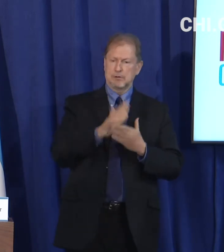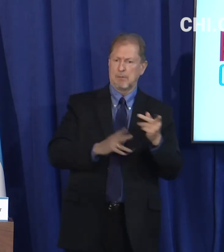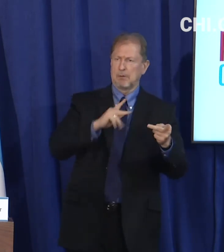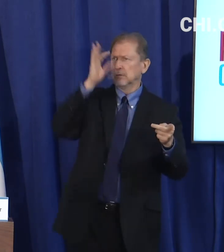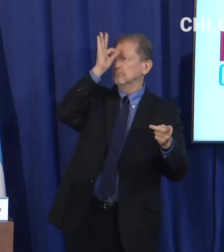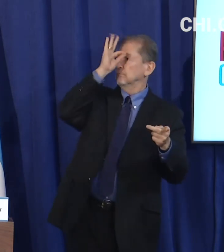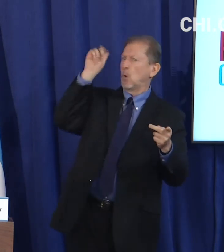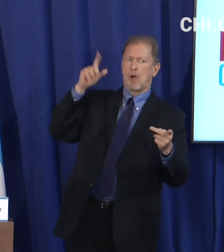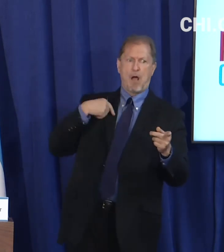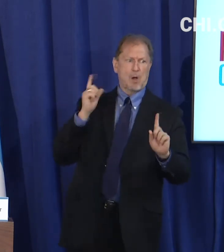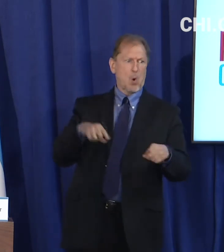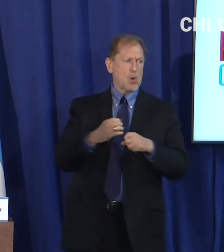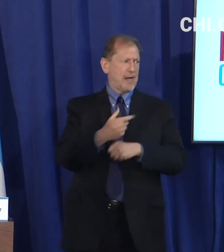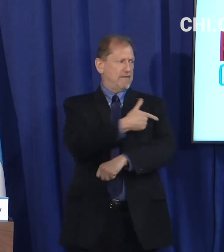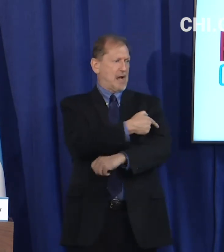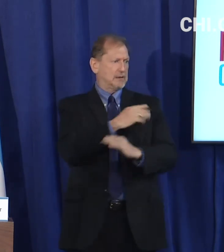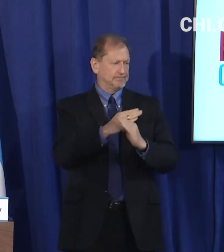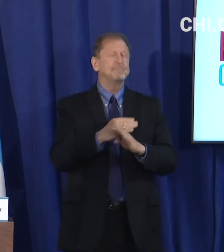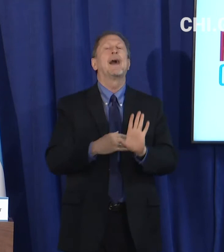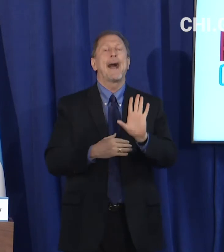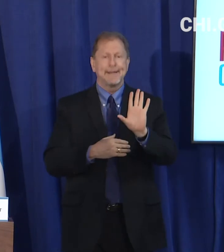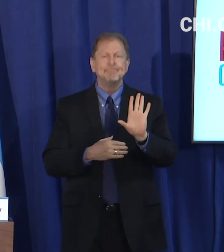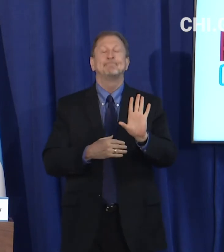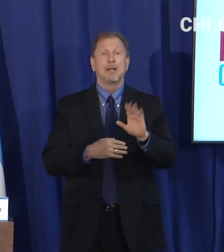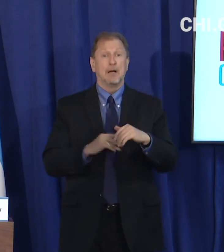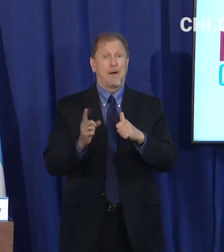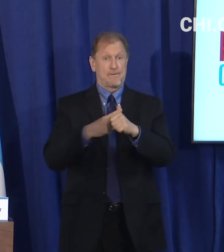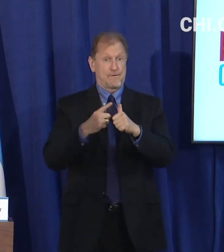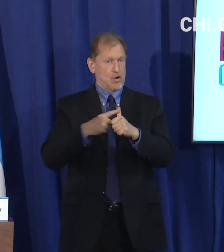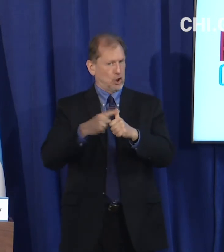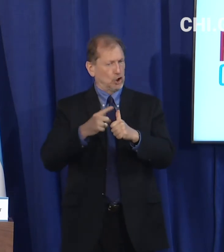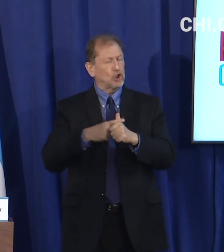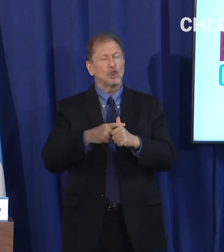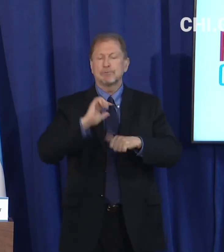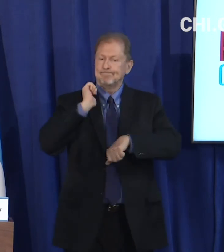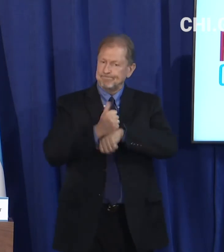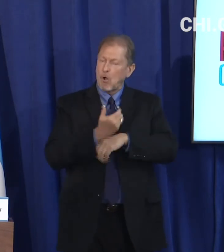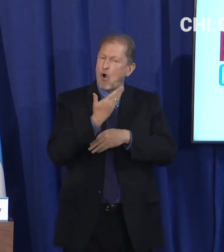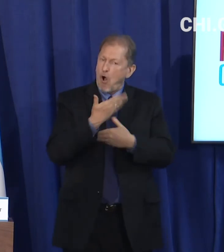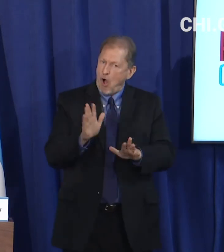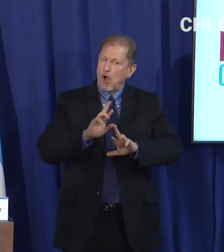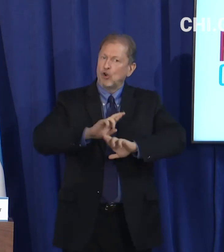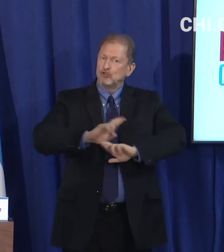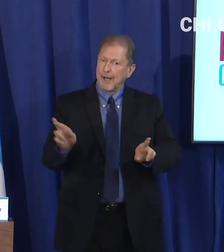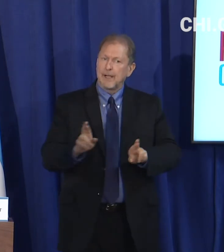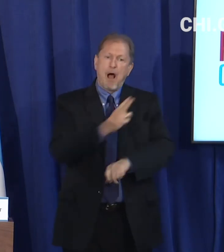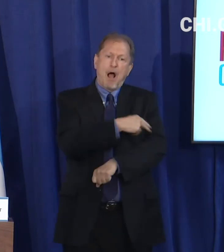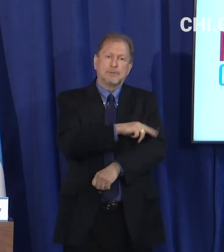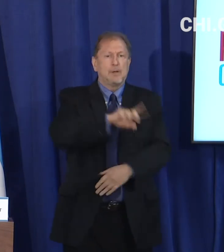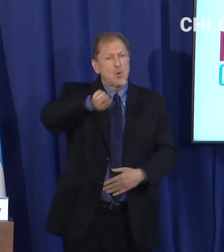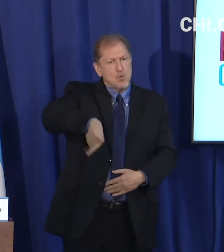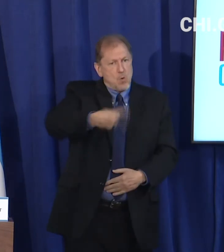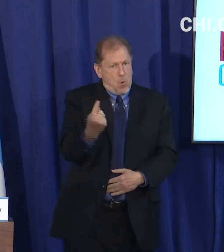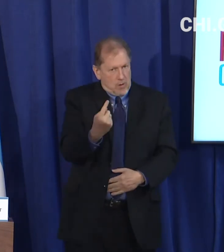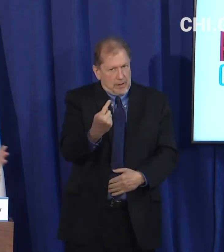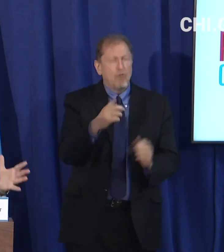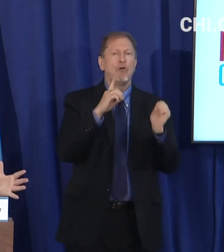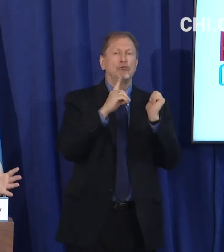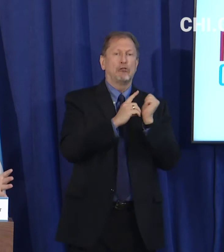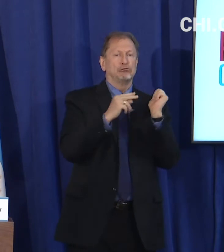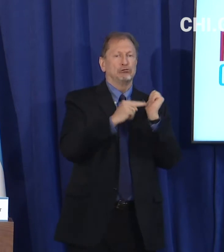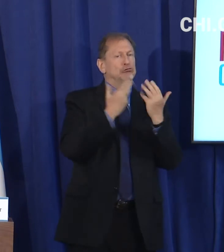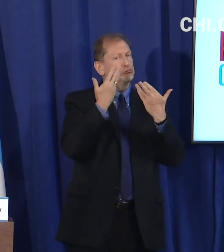So as you heard, the first prioritization is very much based around healthcare workers. And so we've been in